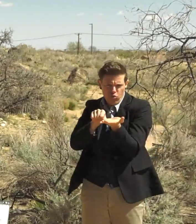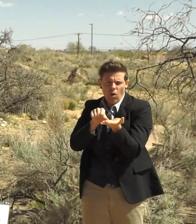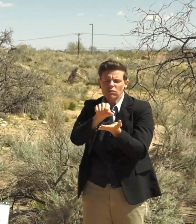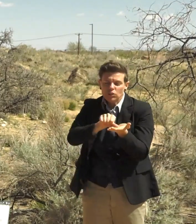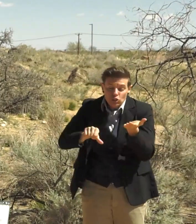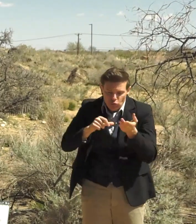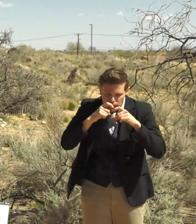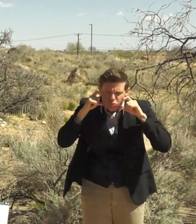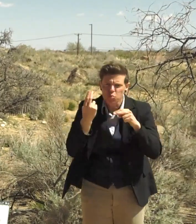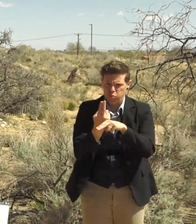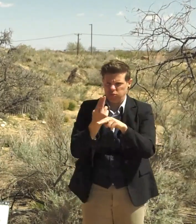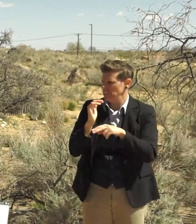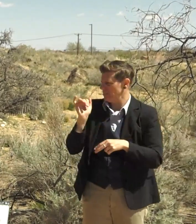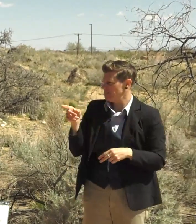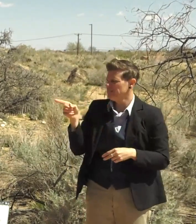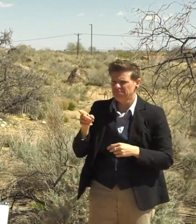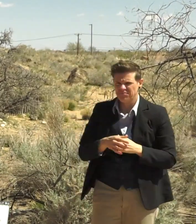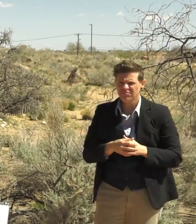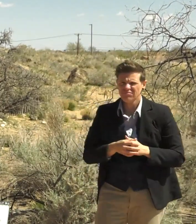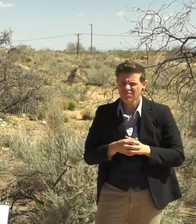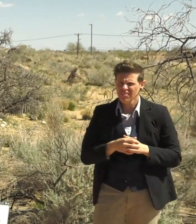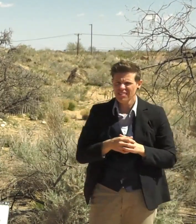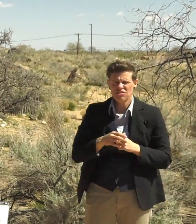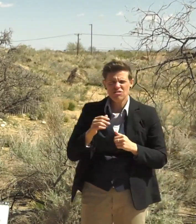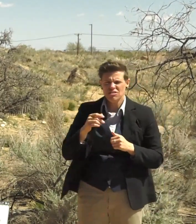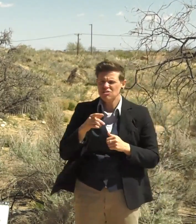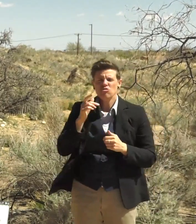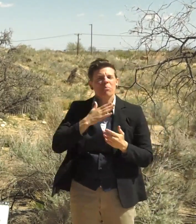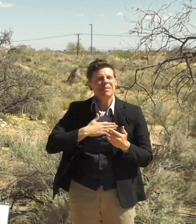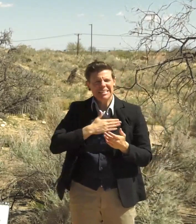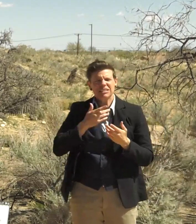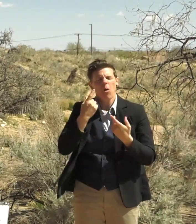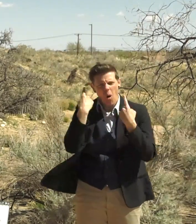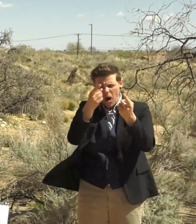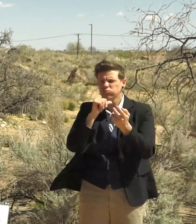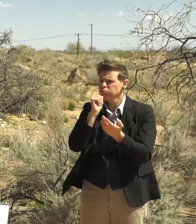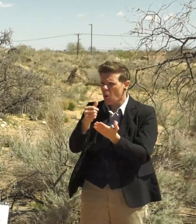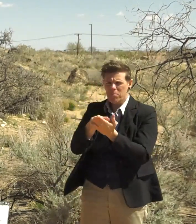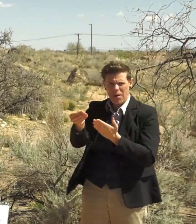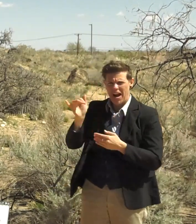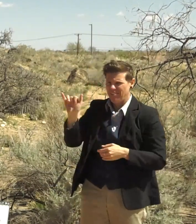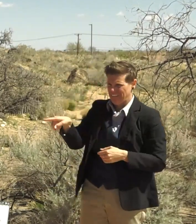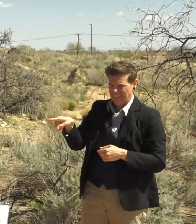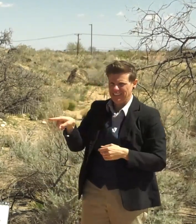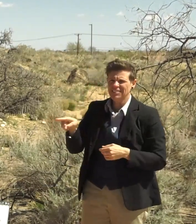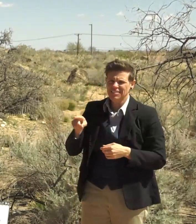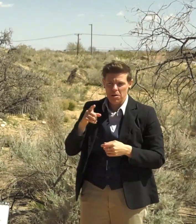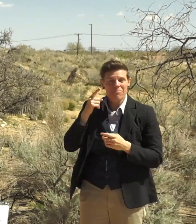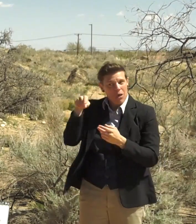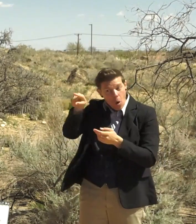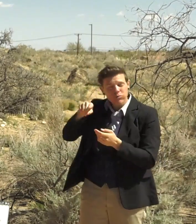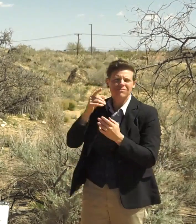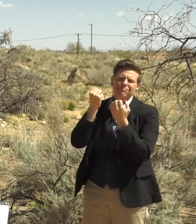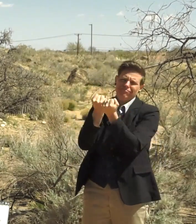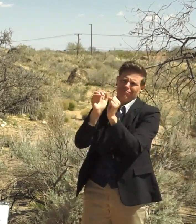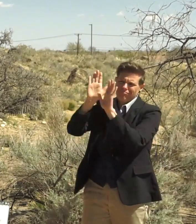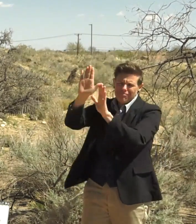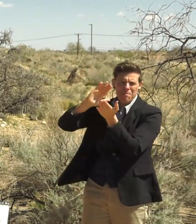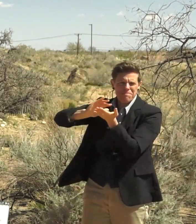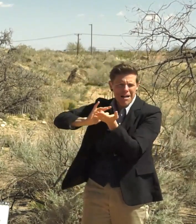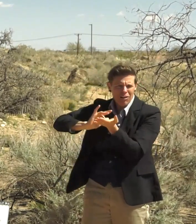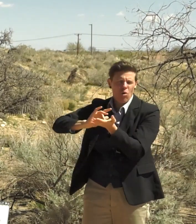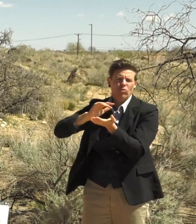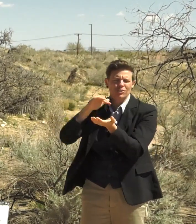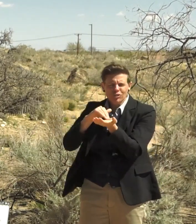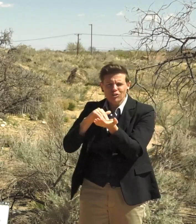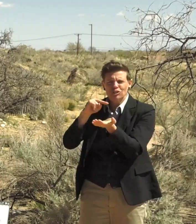first responders and medical people need to have. And I'm going to make sure this gets back into circulation. This is my own mask. This is one of those homemade